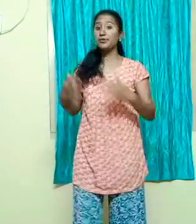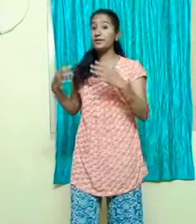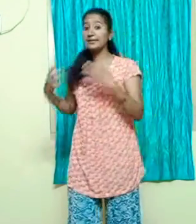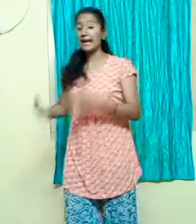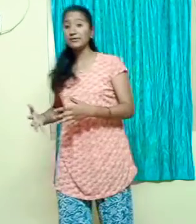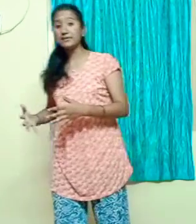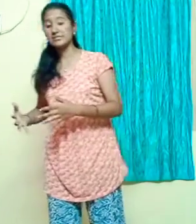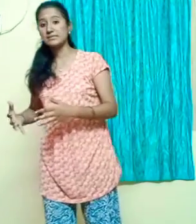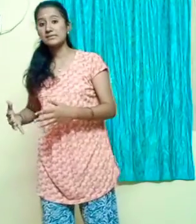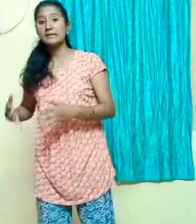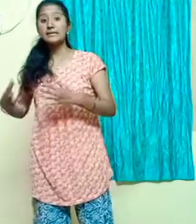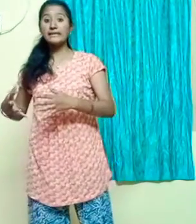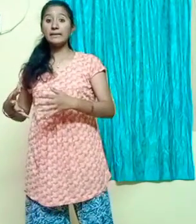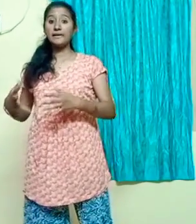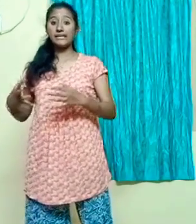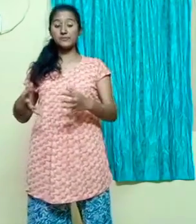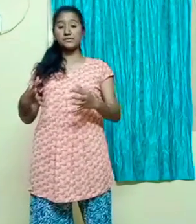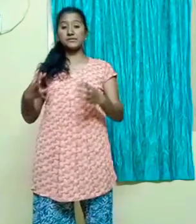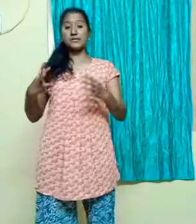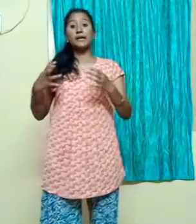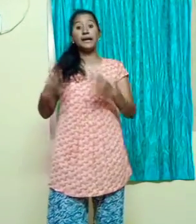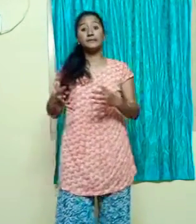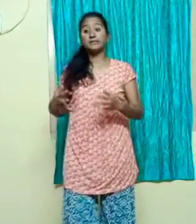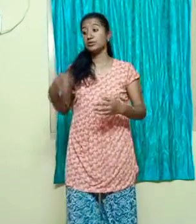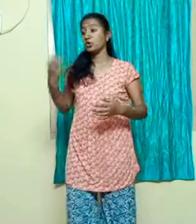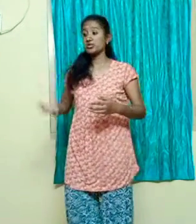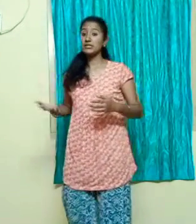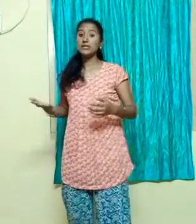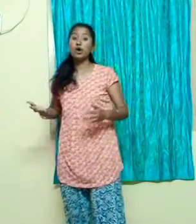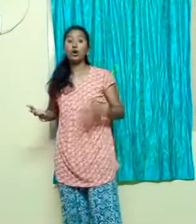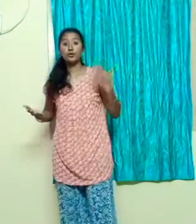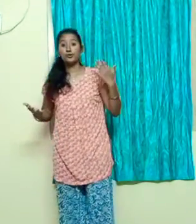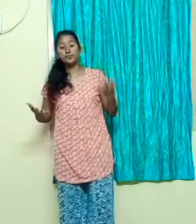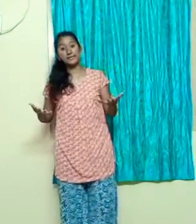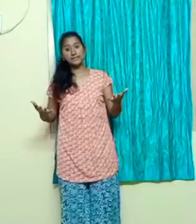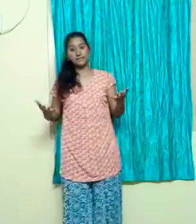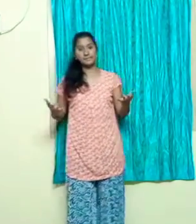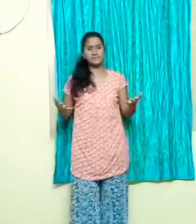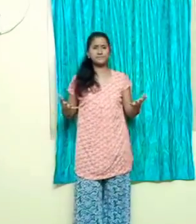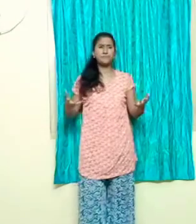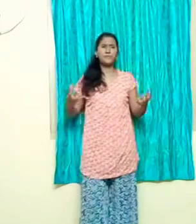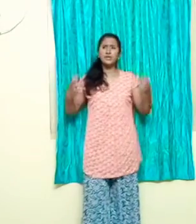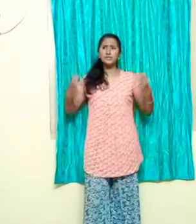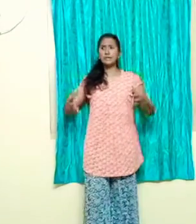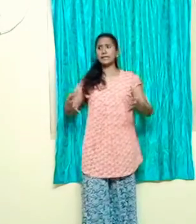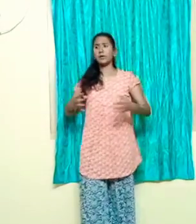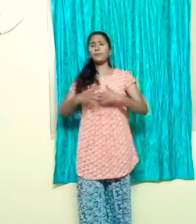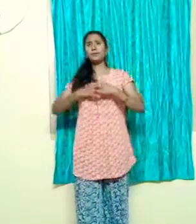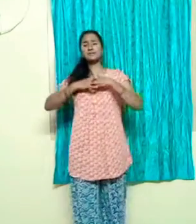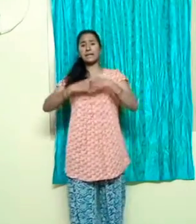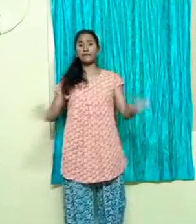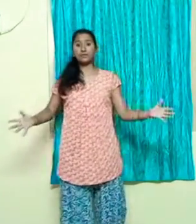controlling calculations that can be expressed either in logical or numerical terms. Today, computers are